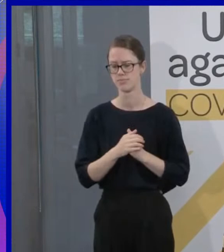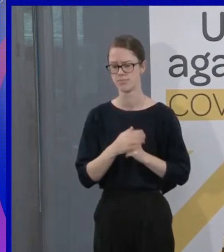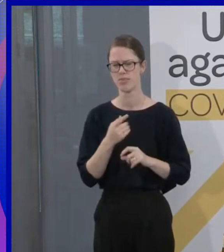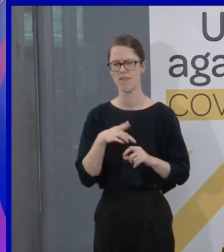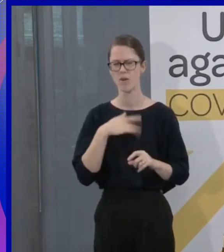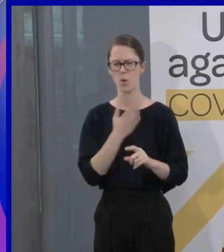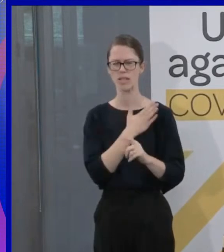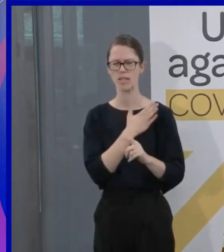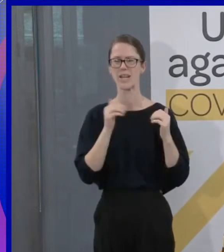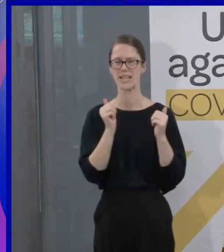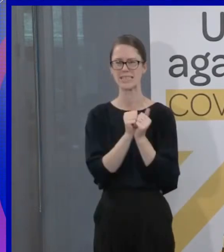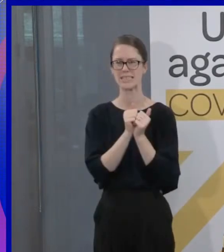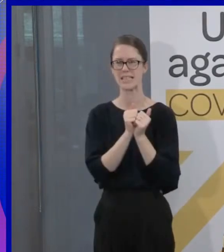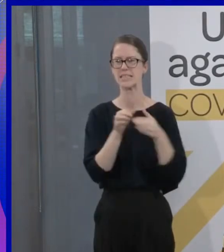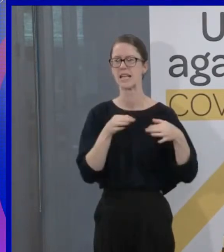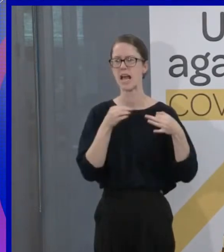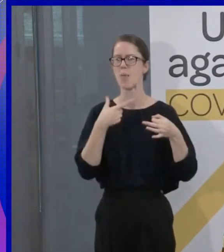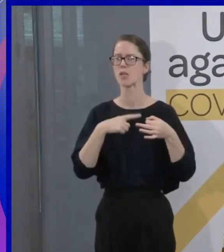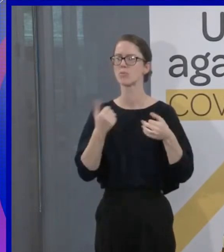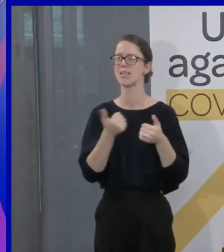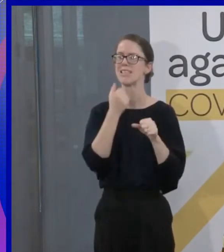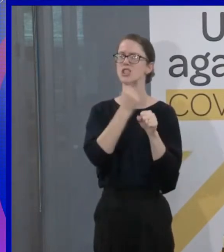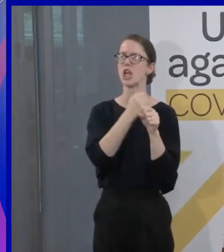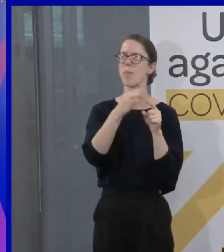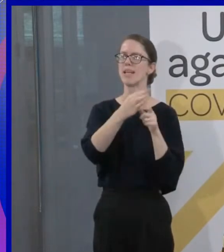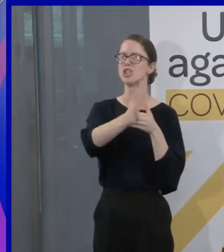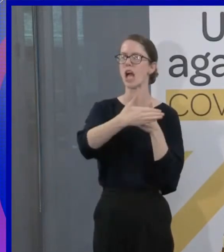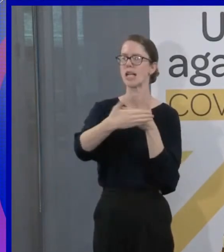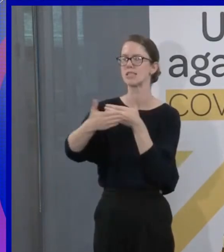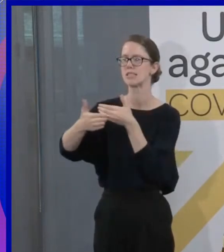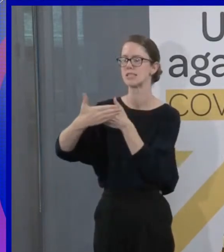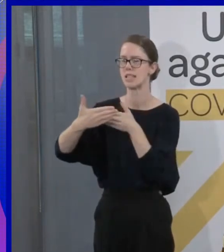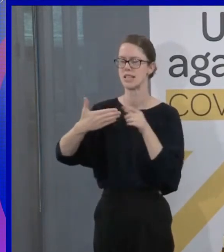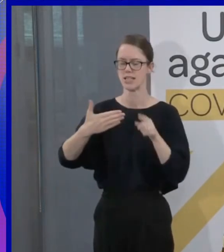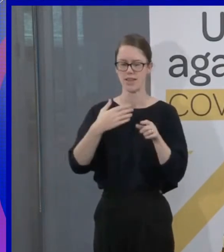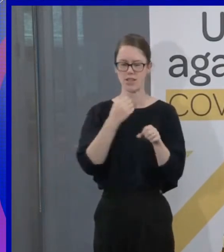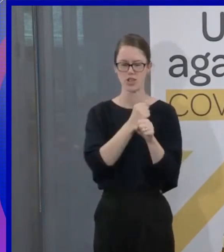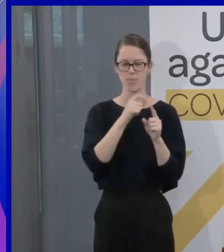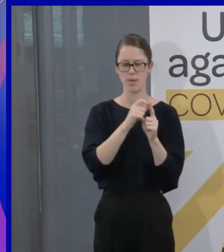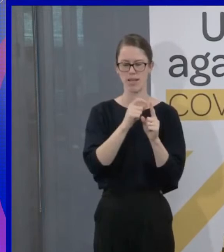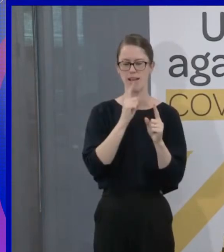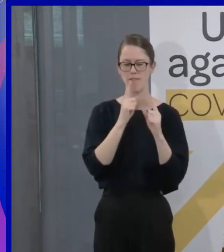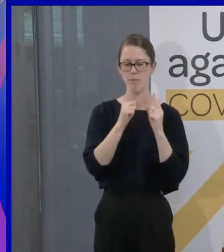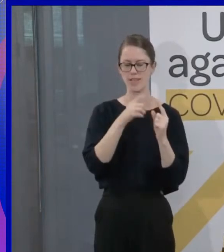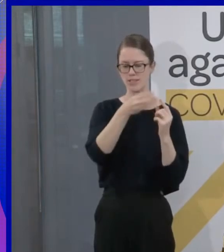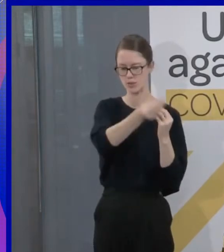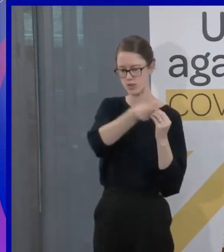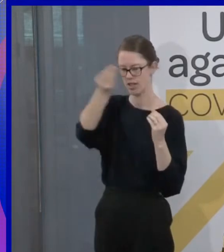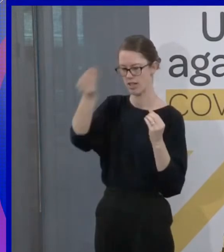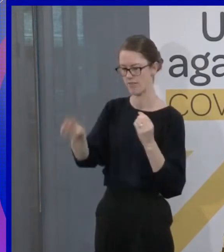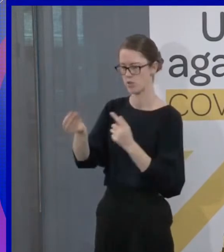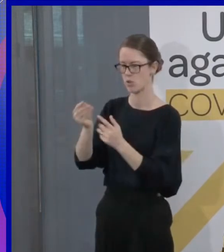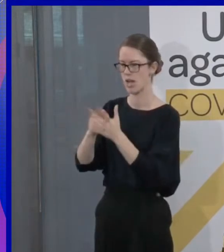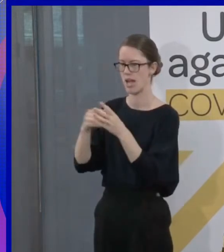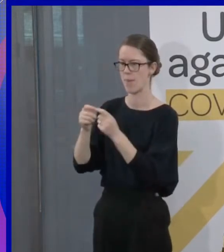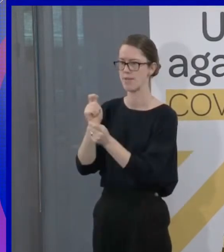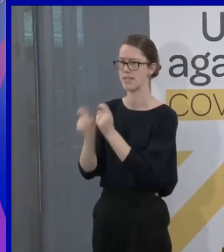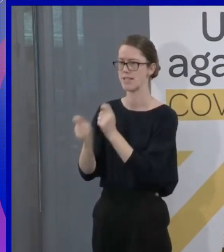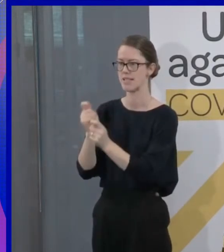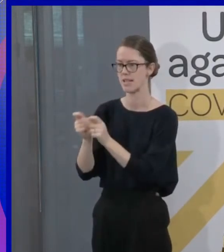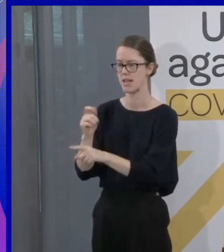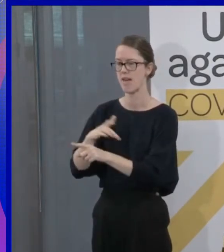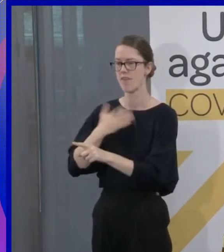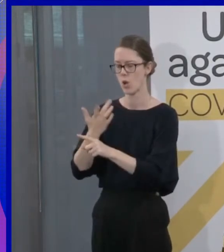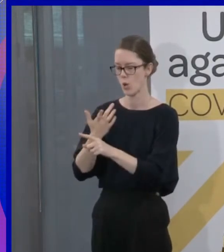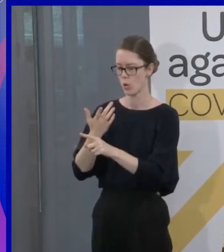the weekend because many general practices are shut, and often it's the general practice that then passes the information through. So my expectation would be that over